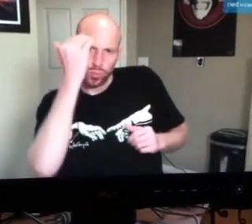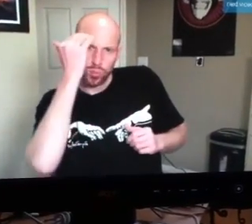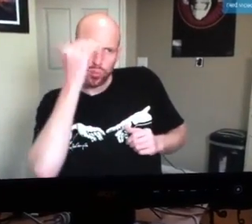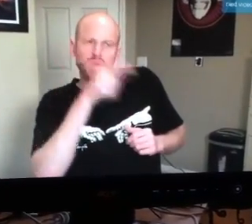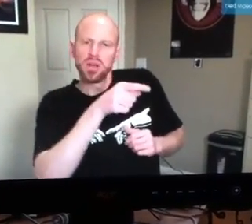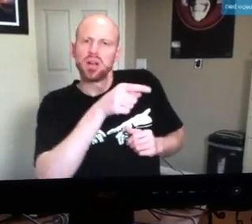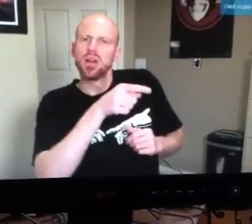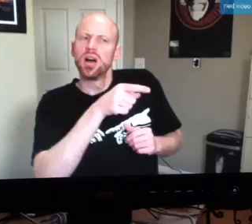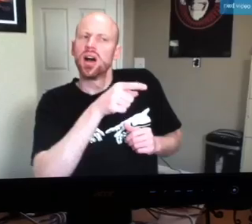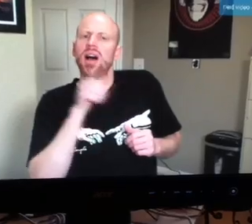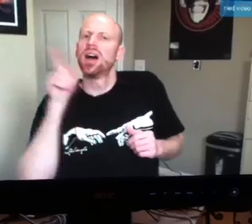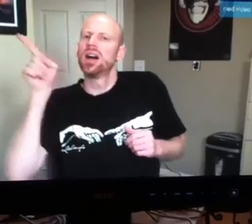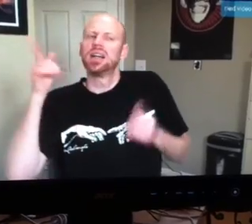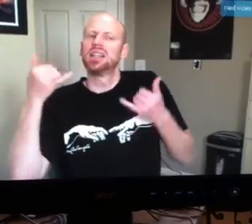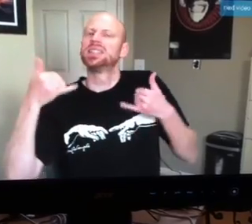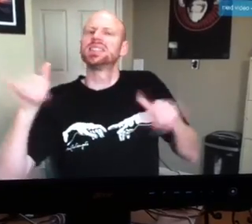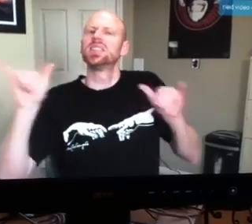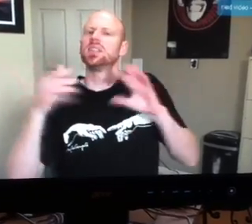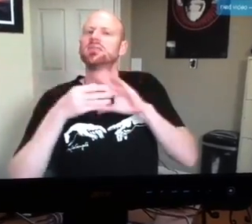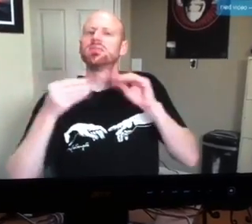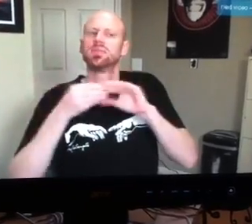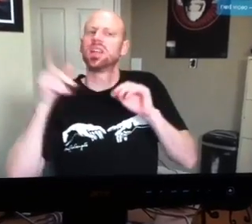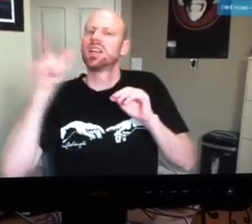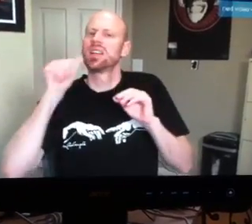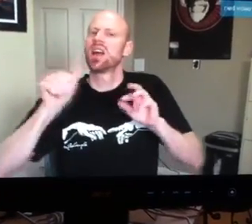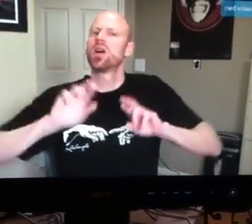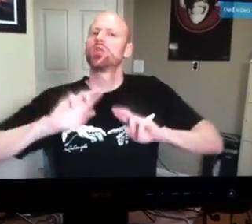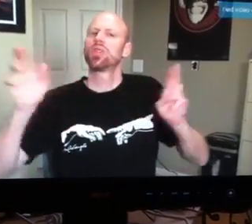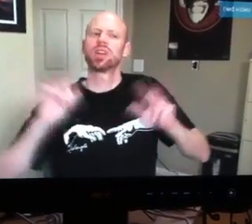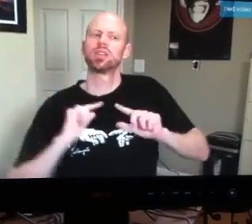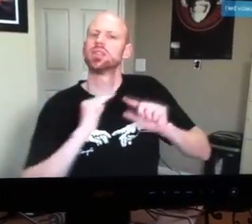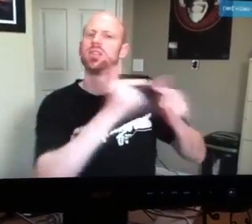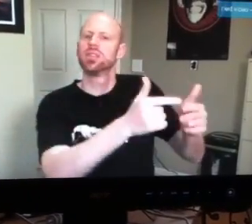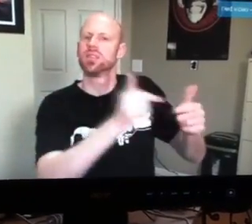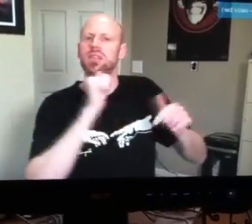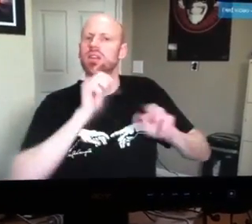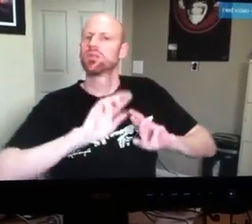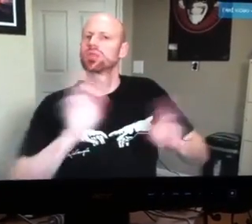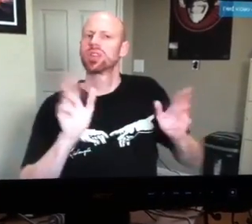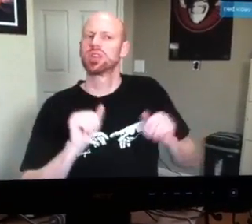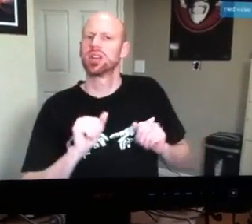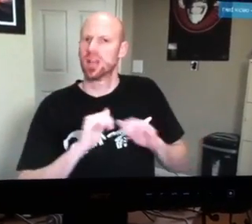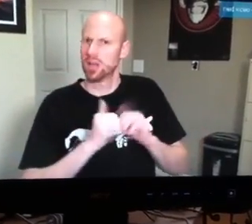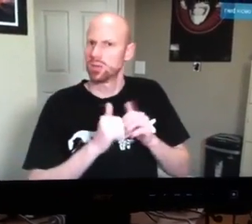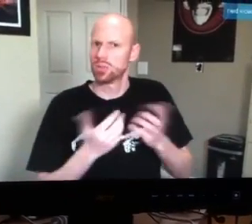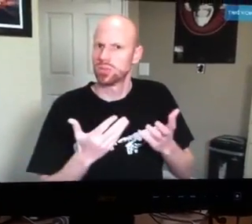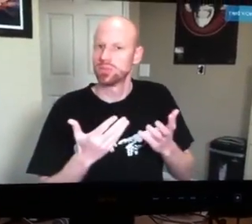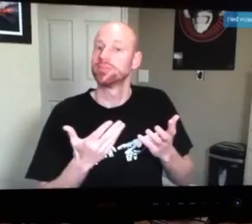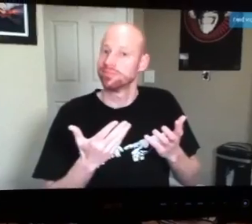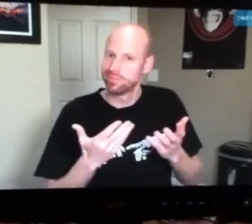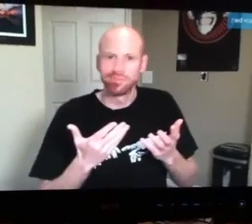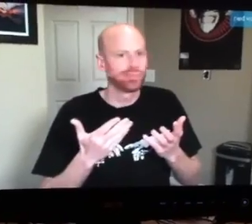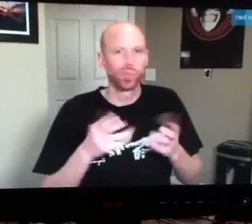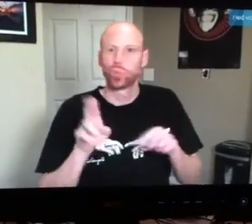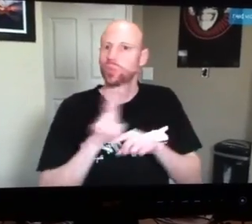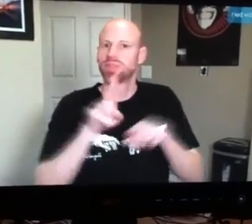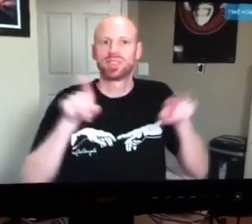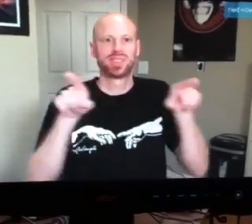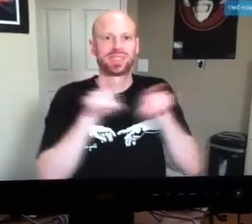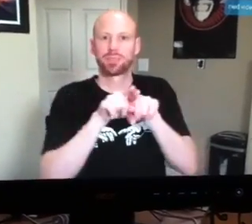to the deaf consumer? How do they know whether or not the hearing person's still speaking and it's not time for them to take their turn yet?